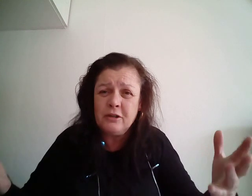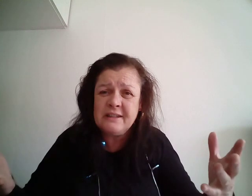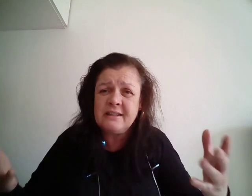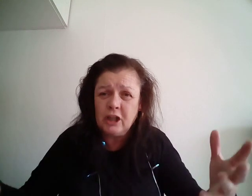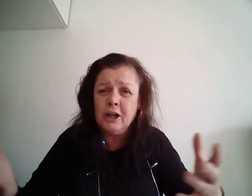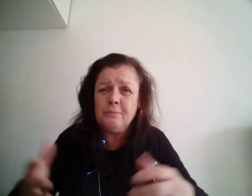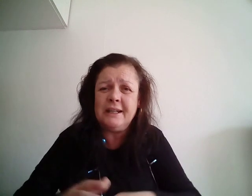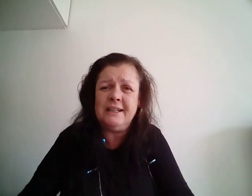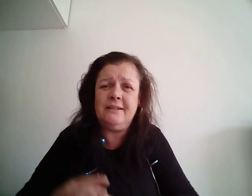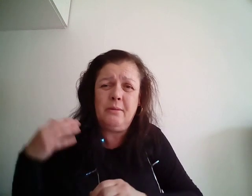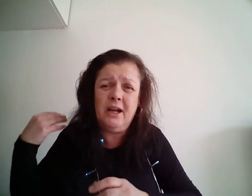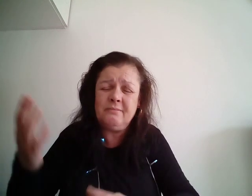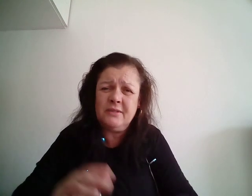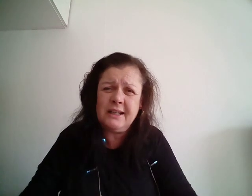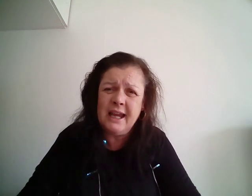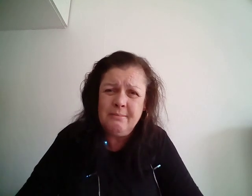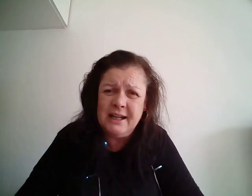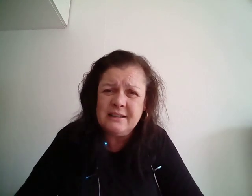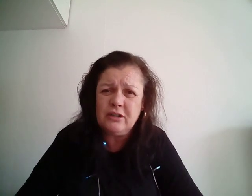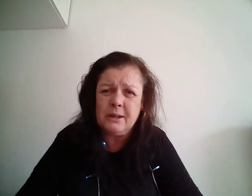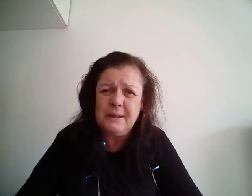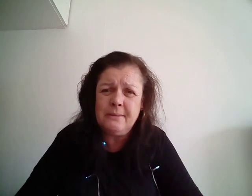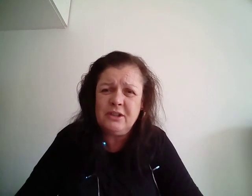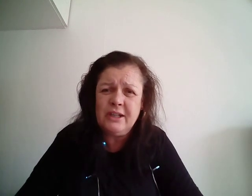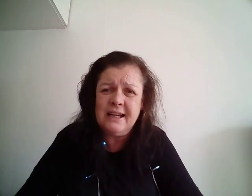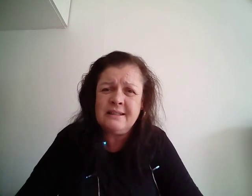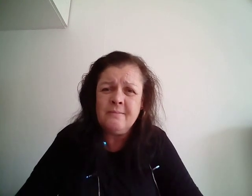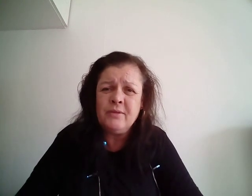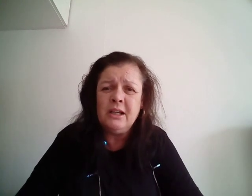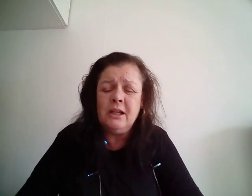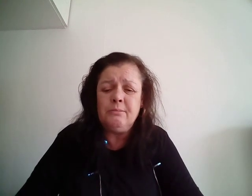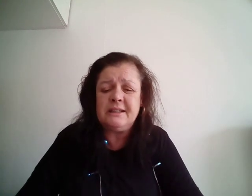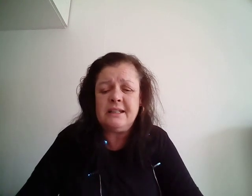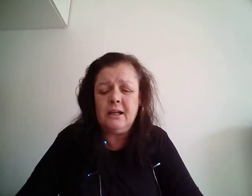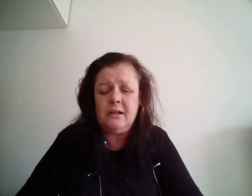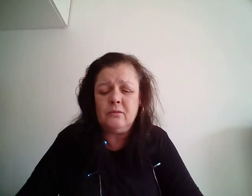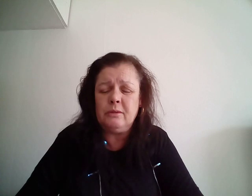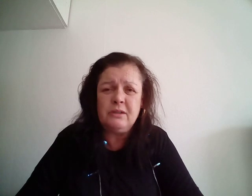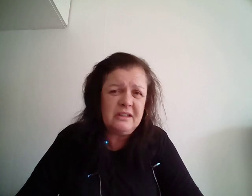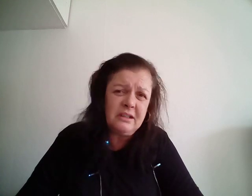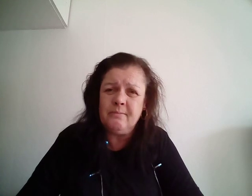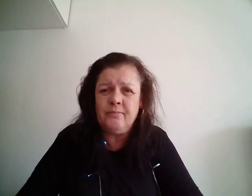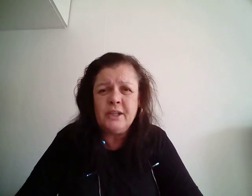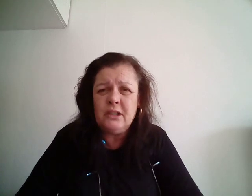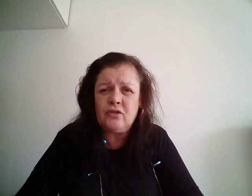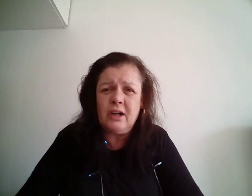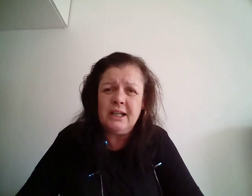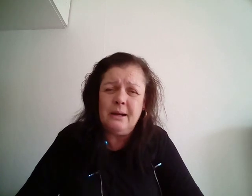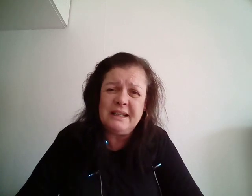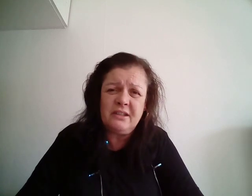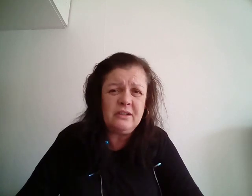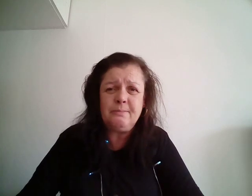us globally, there we are, okay? My delicious little babies, yes? But we must try our best to